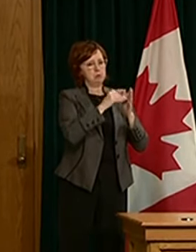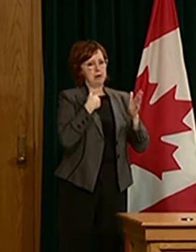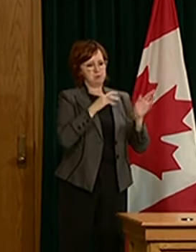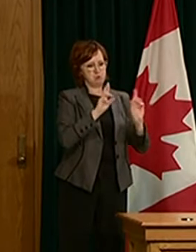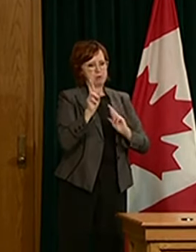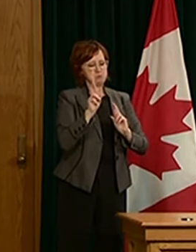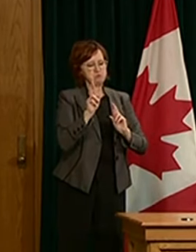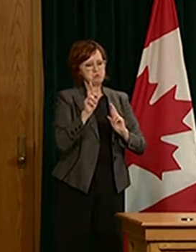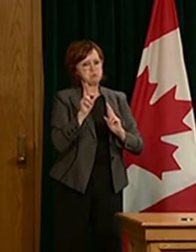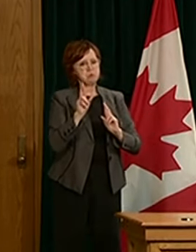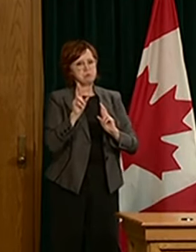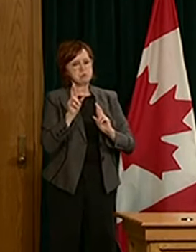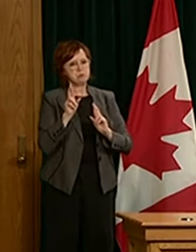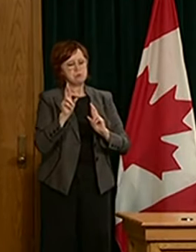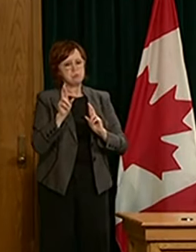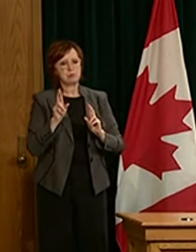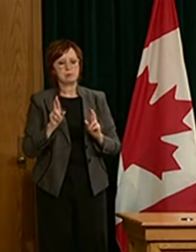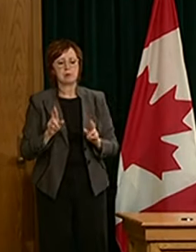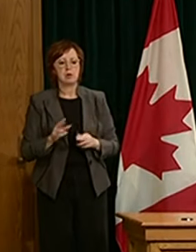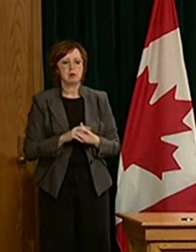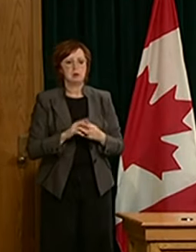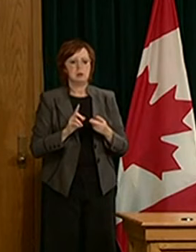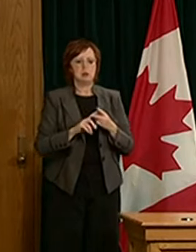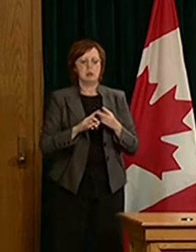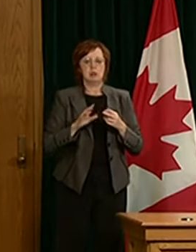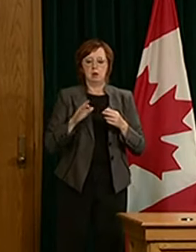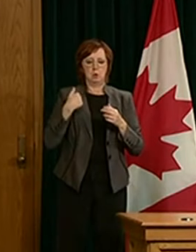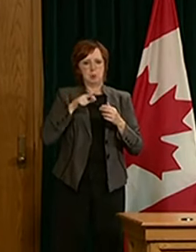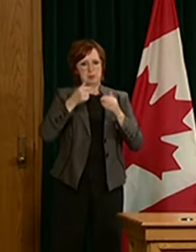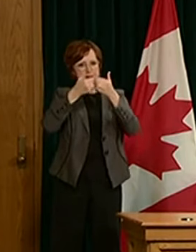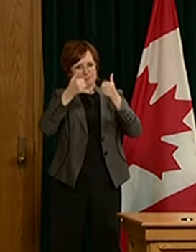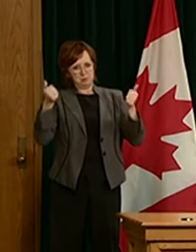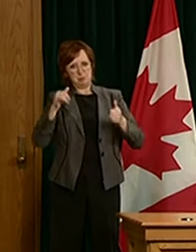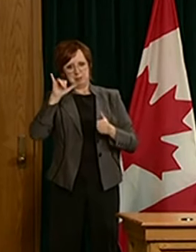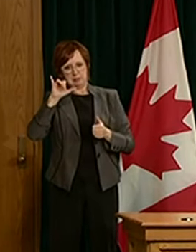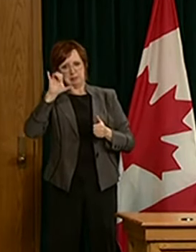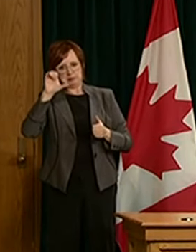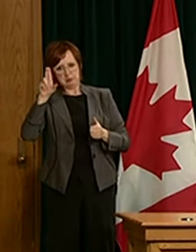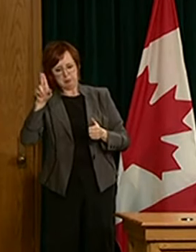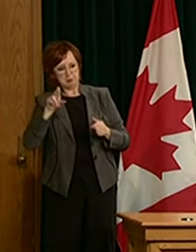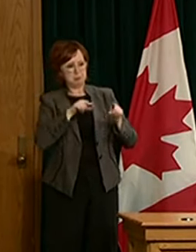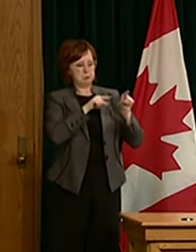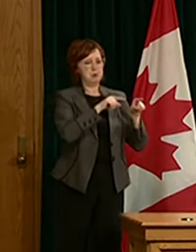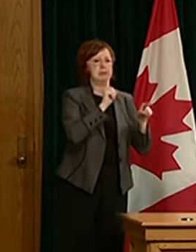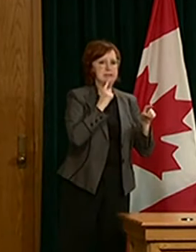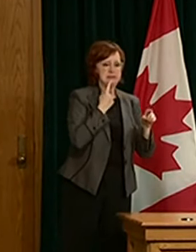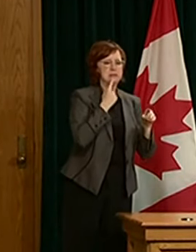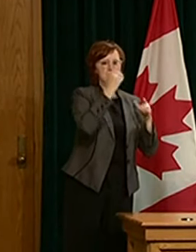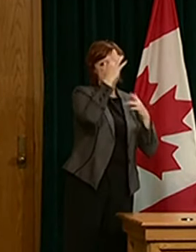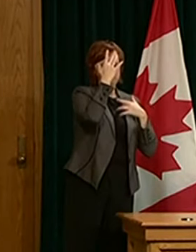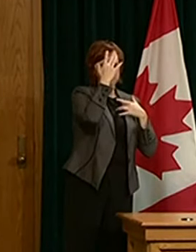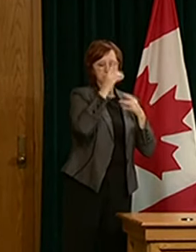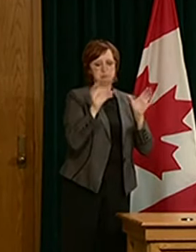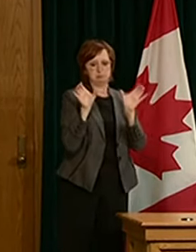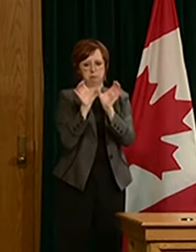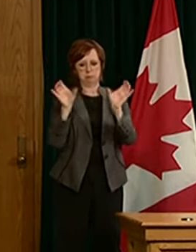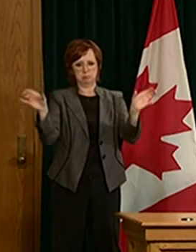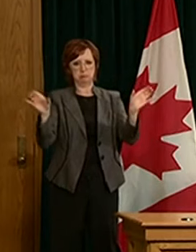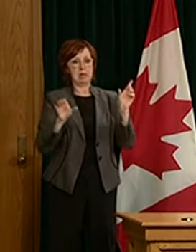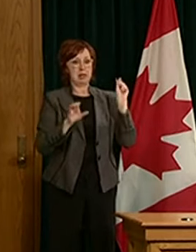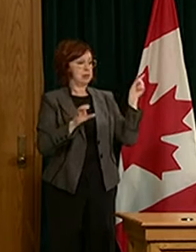Our surge capacity has been broken into intensive care spaces as well as acute care. So this slide depicts the